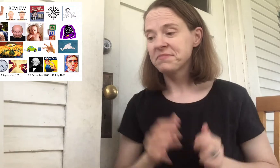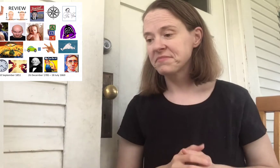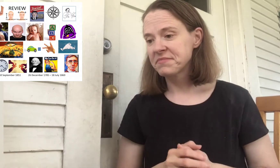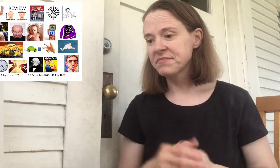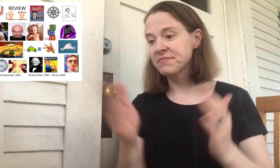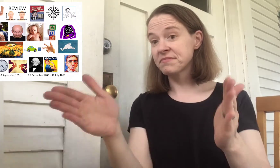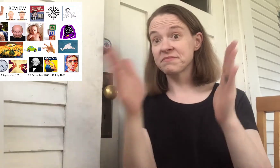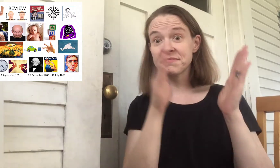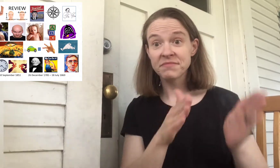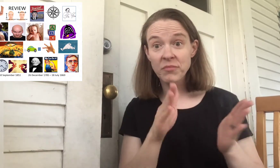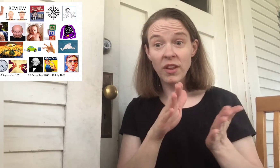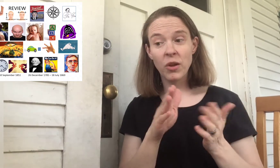America.